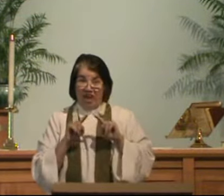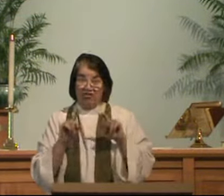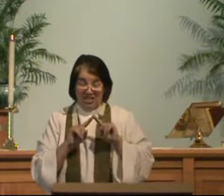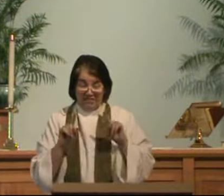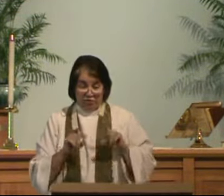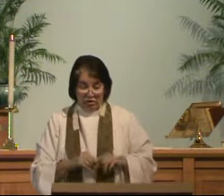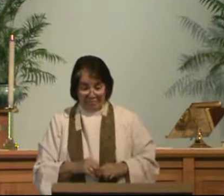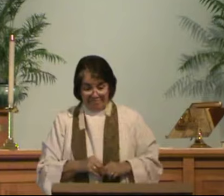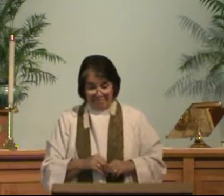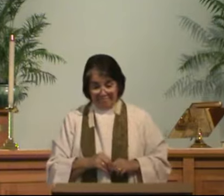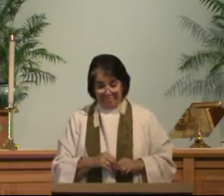Very different.